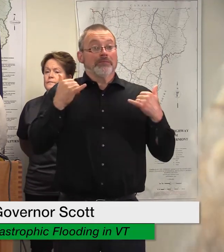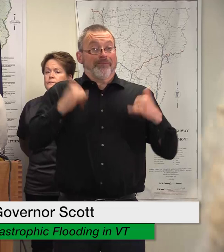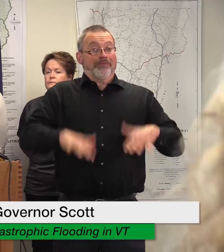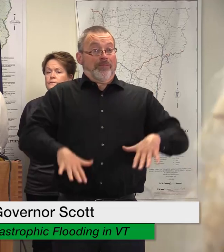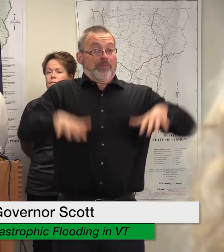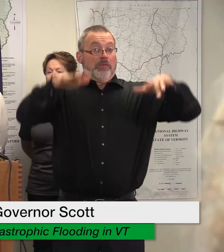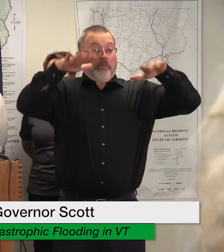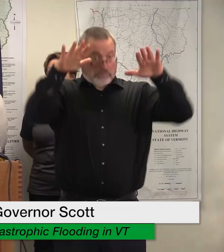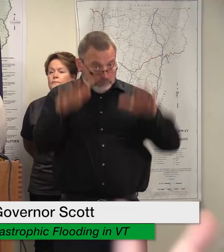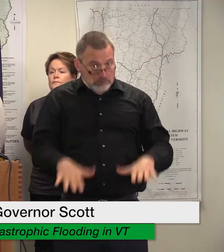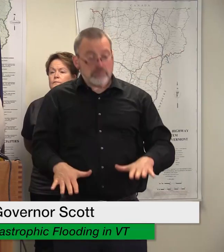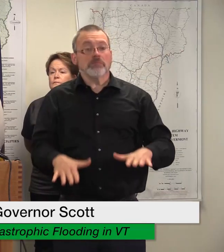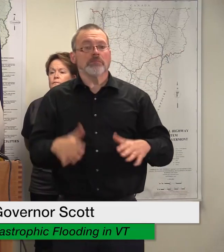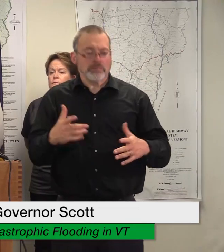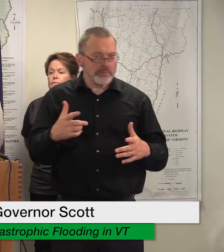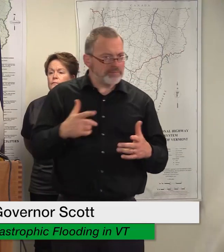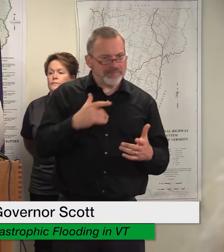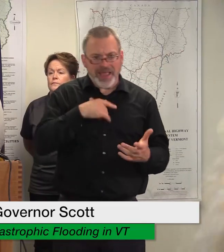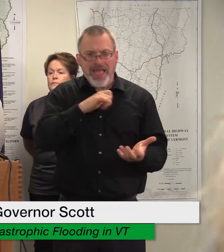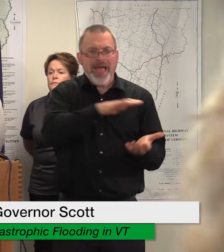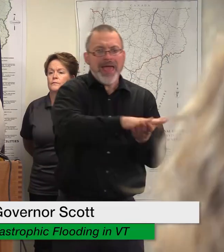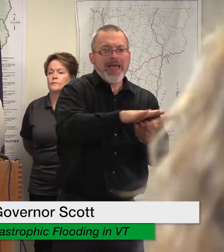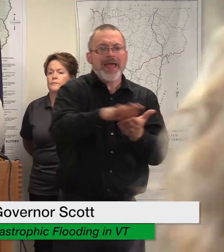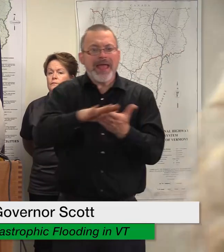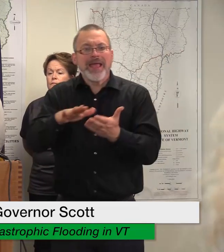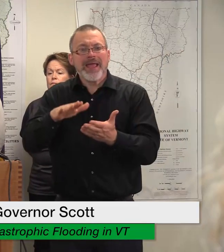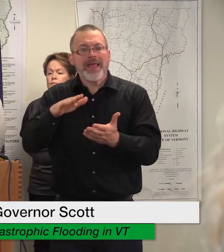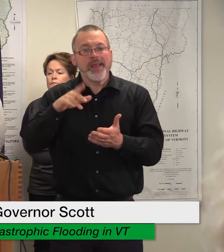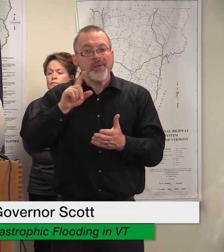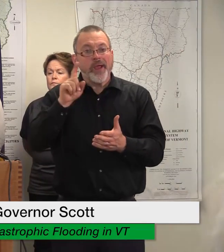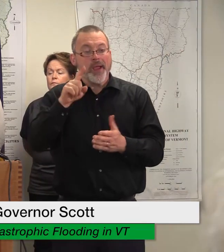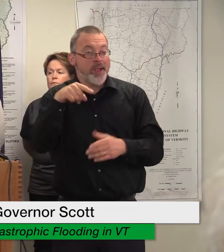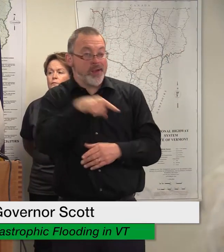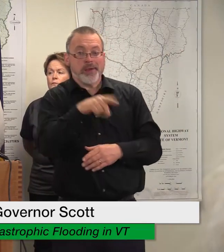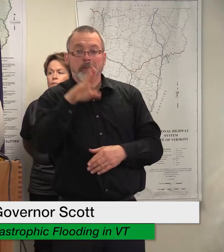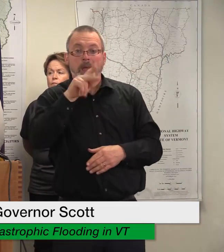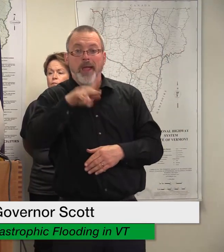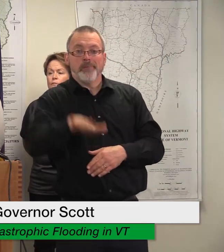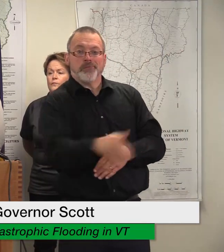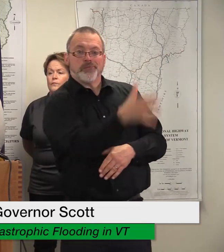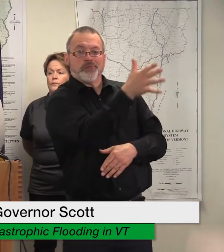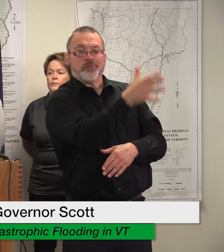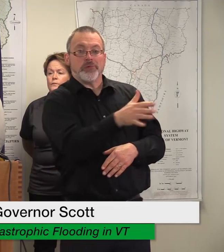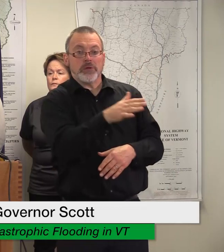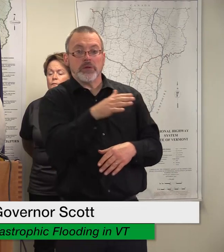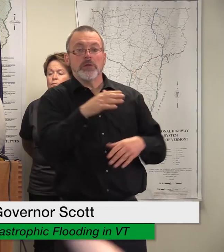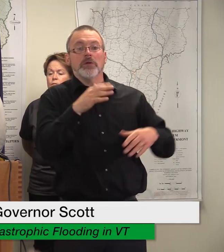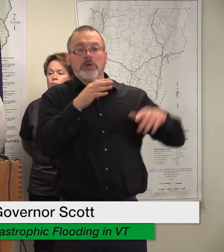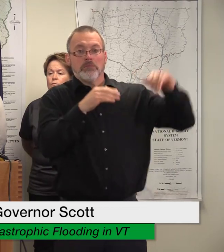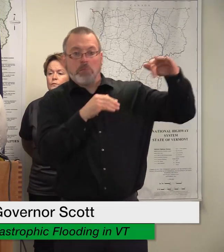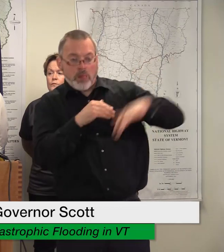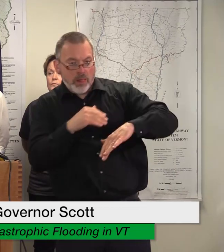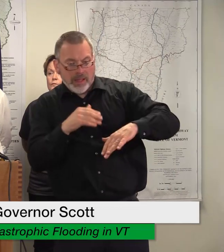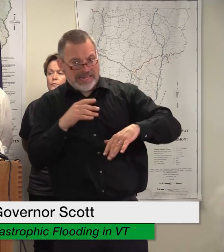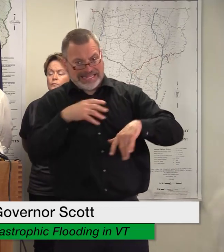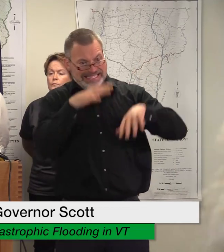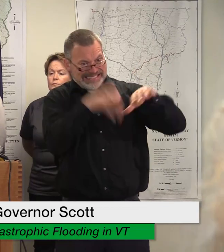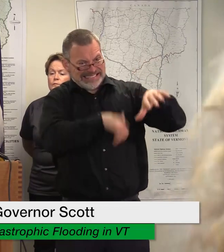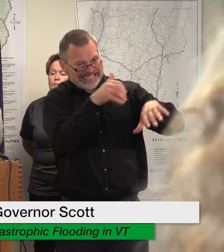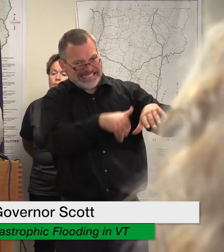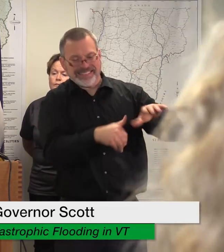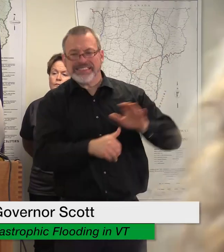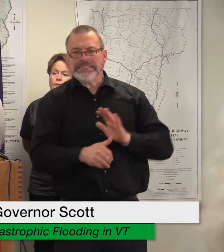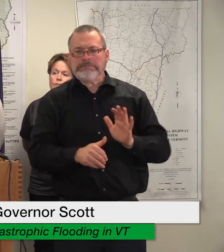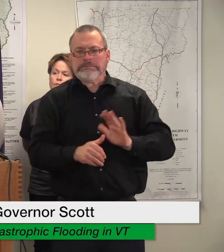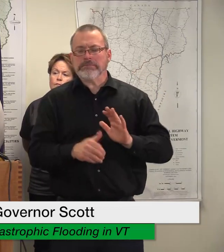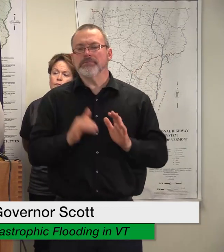river bottoms, excessive stream bank filling, and the unnecessary removal of natural debris. While we know that limited excavation and